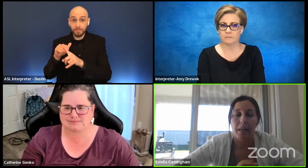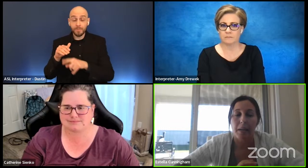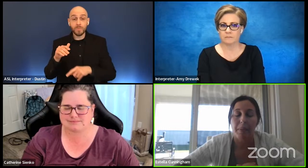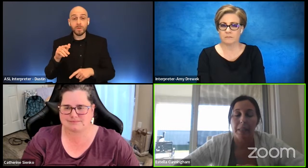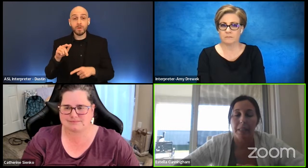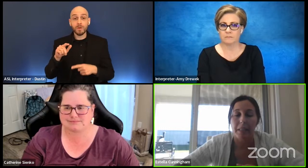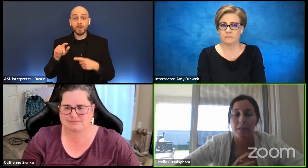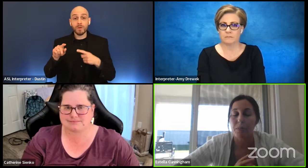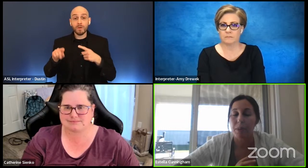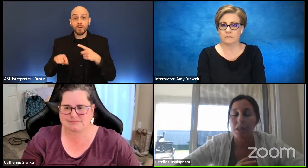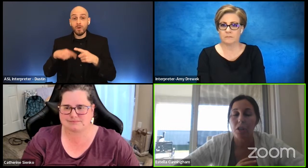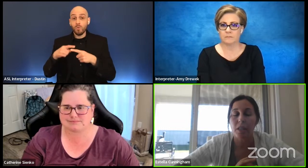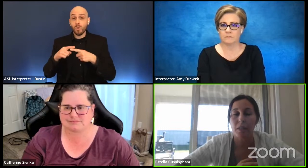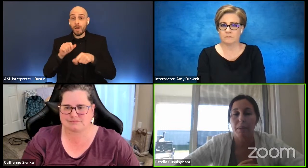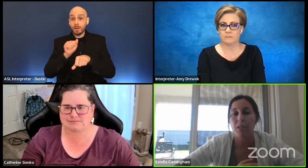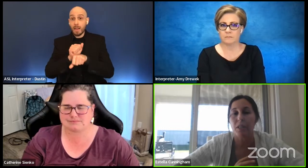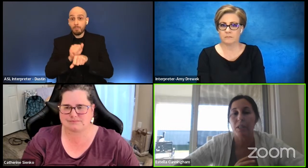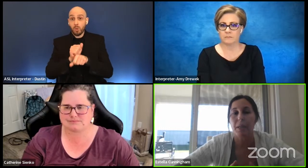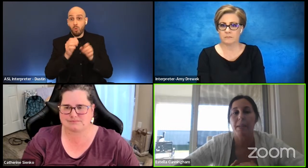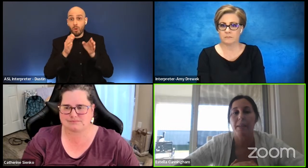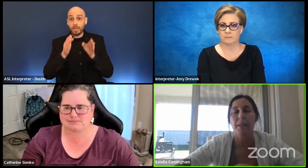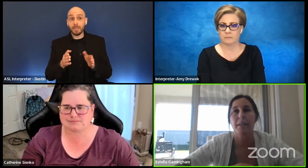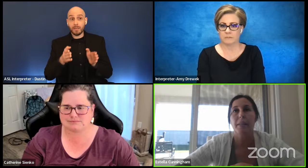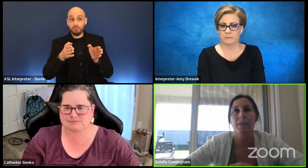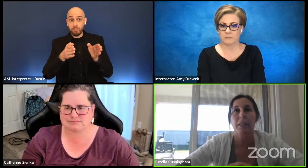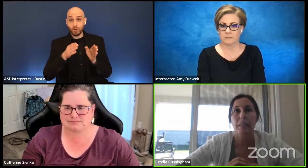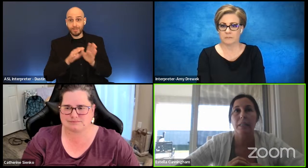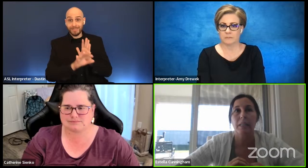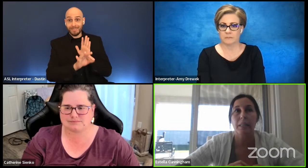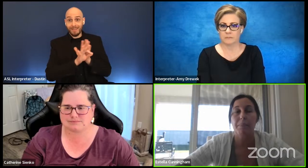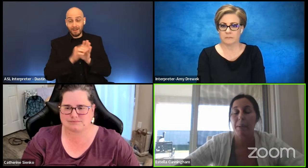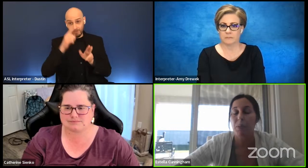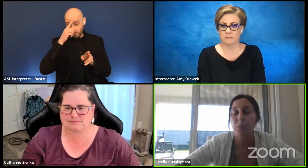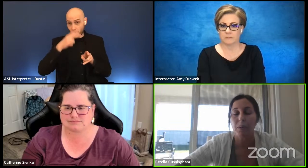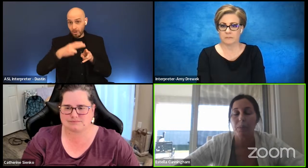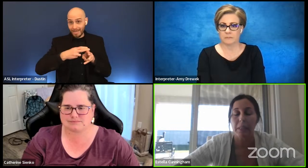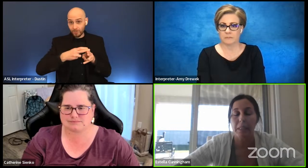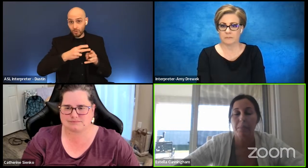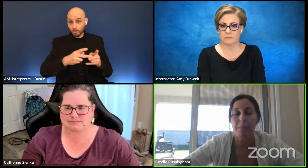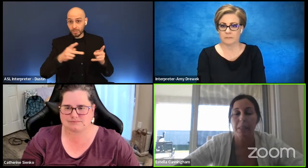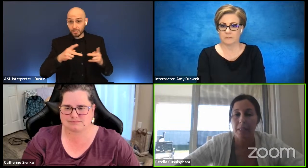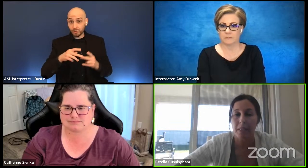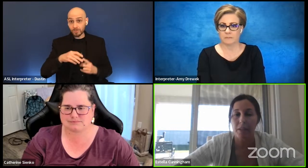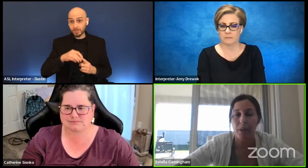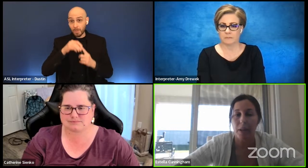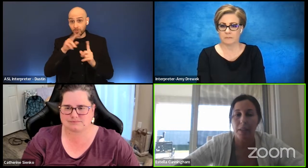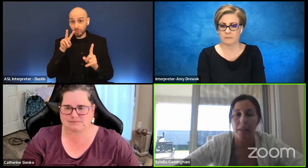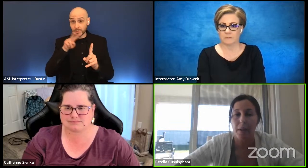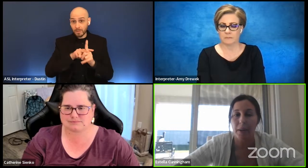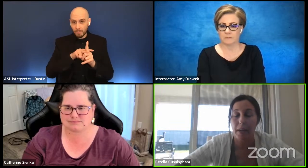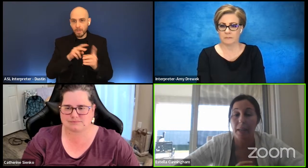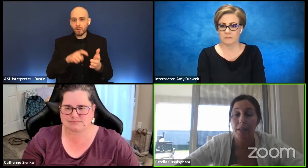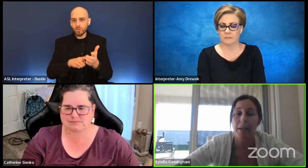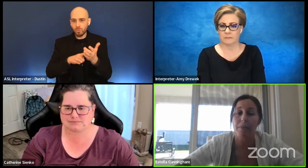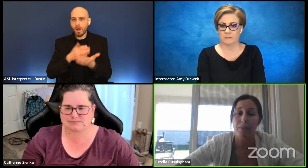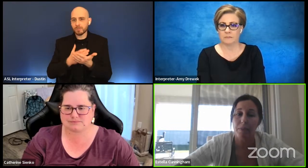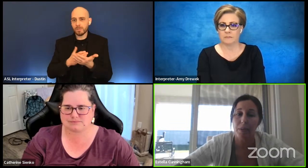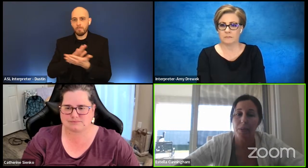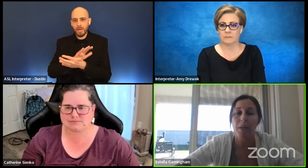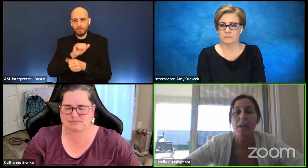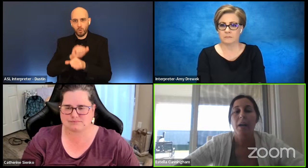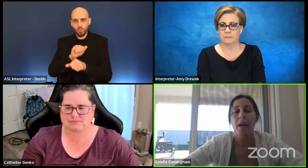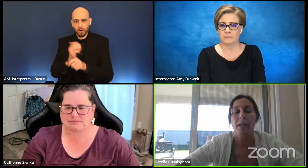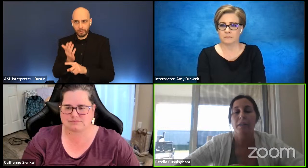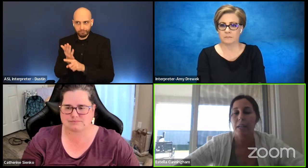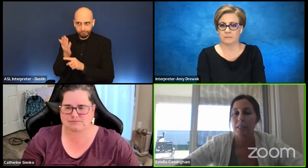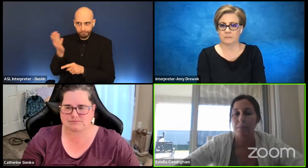is placed in an interim position and special assignment, that there is some paperwork that will need to be submitted to ADOA for